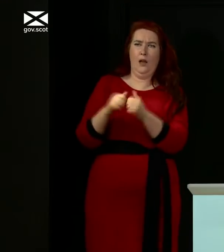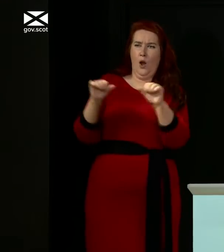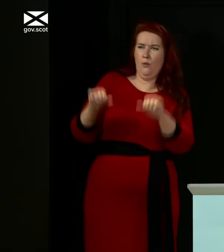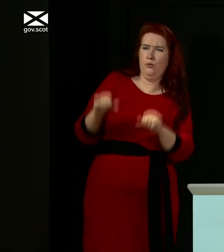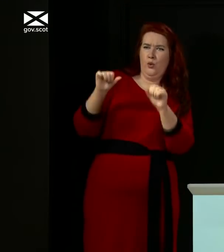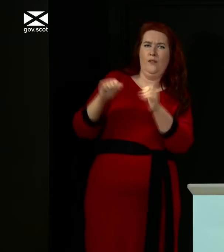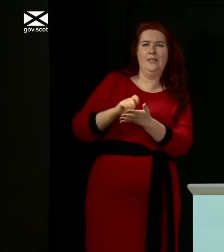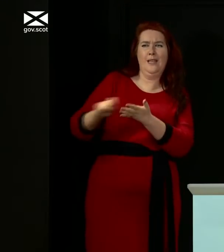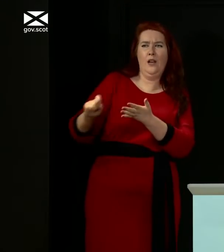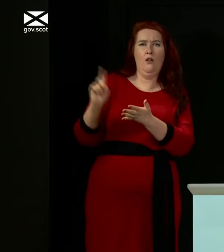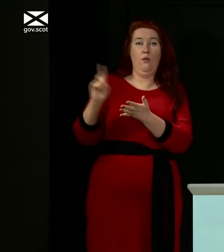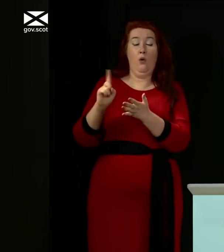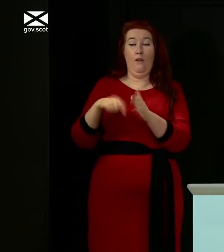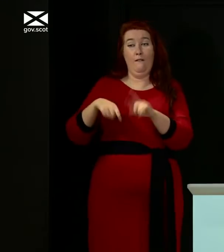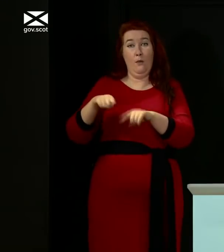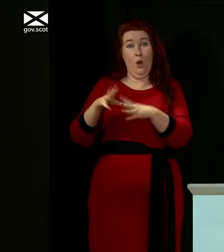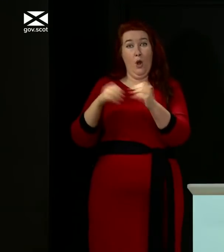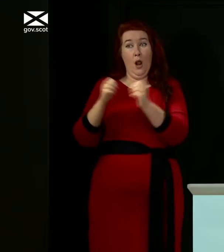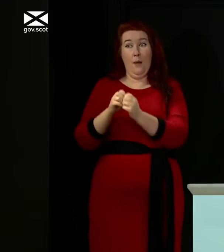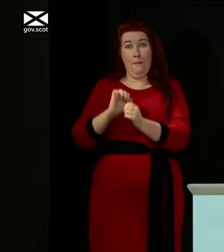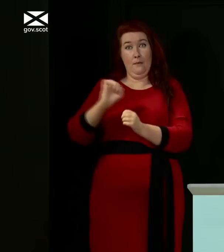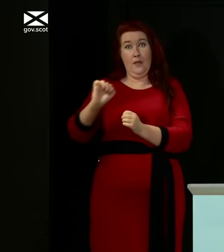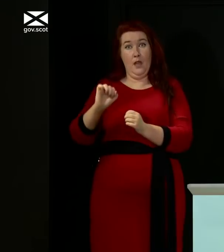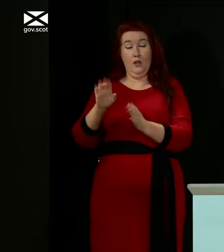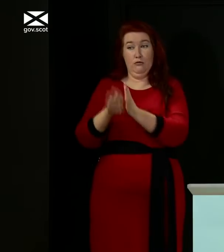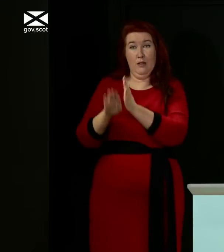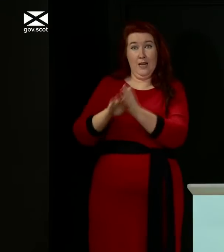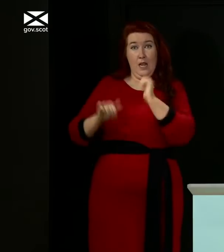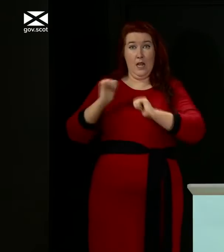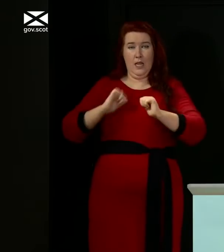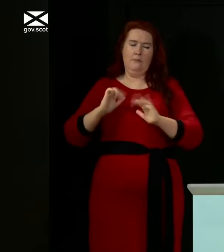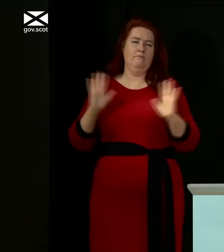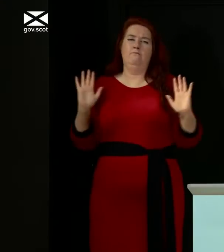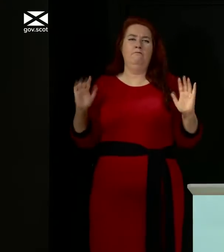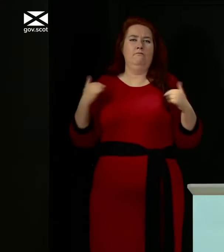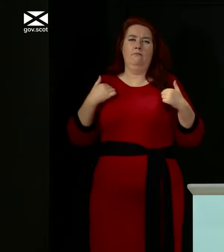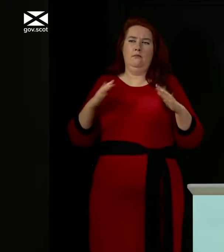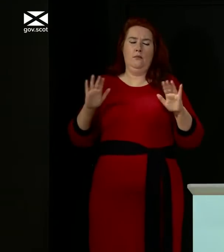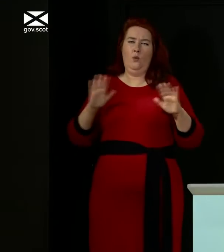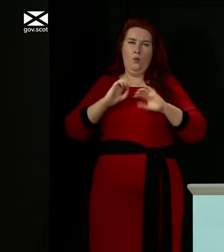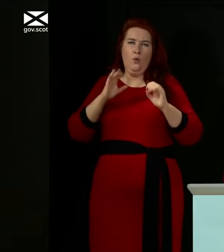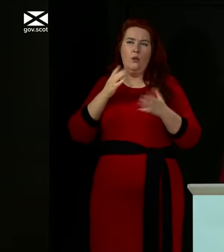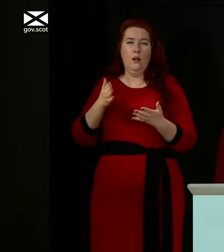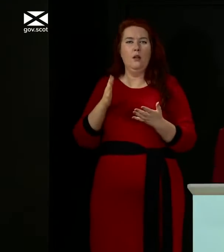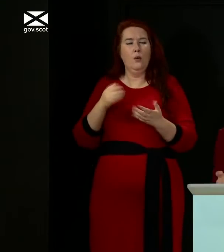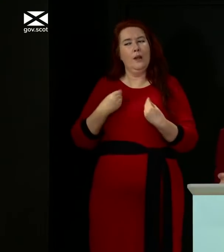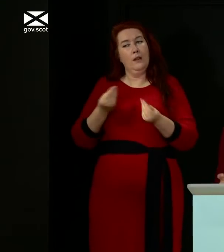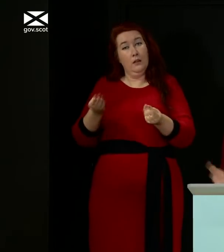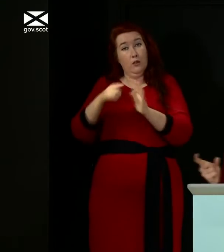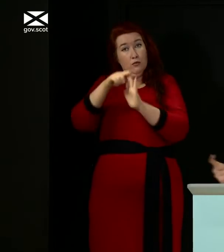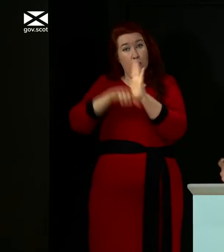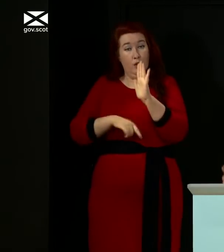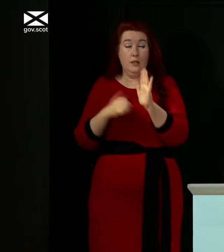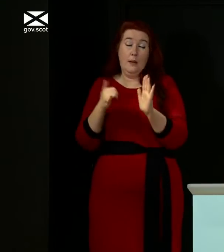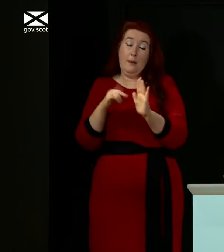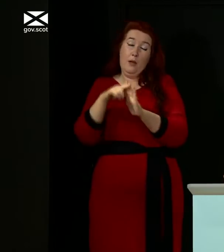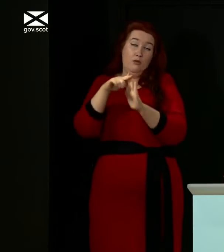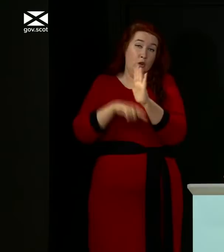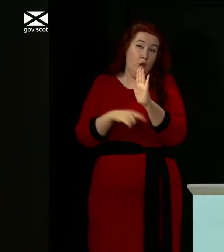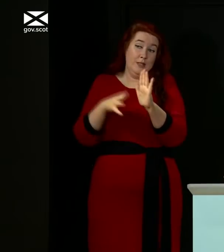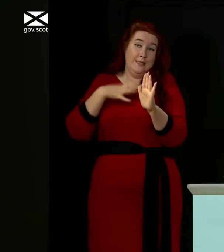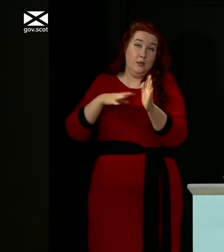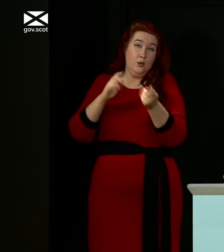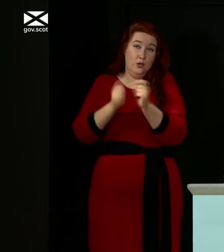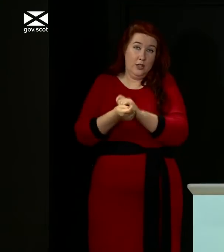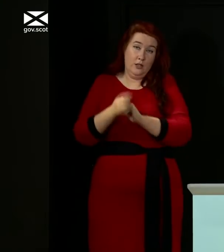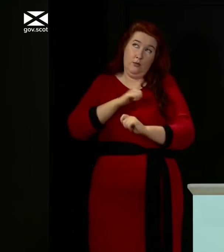agree what a football club does in terms of training camps. So we set out what the rules are. The rules have been, they may have to change given the changing